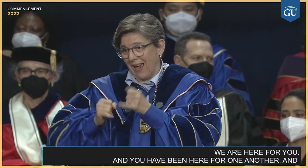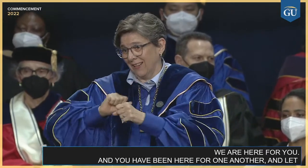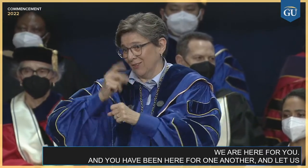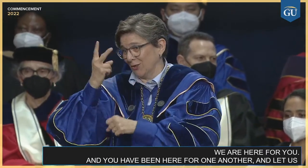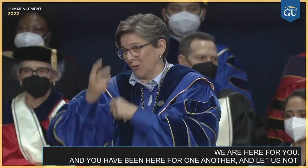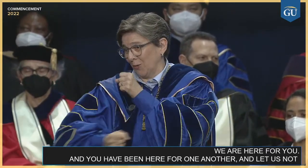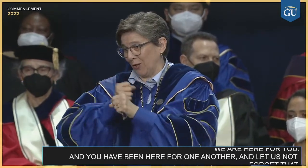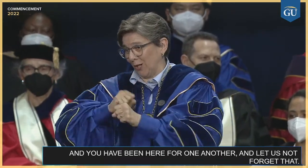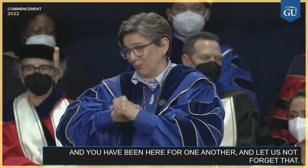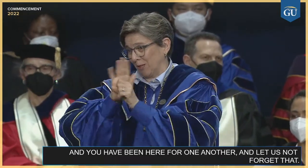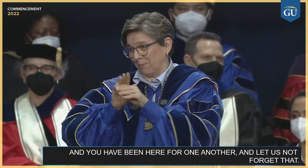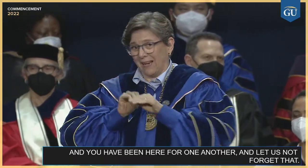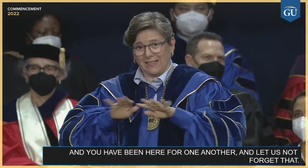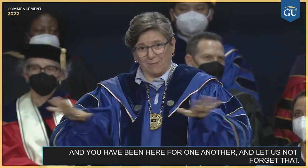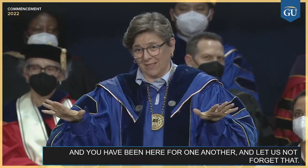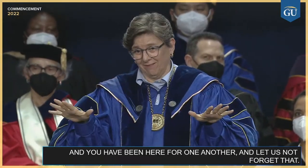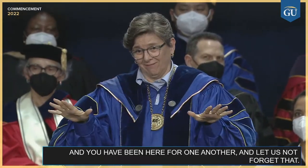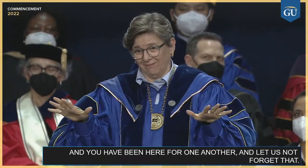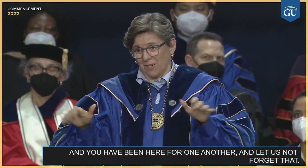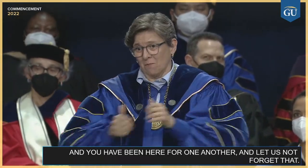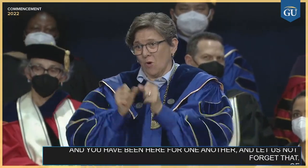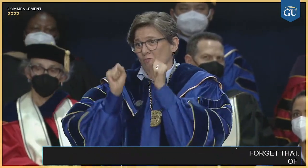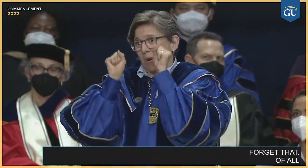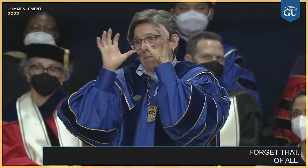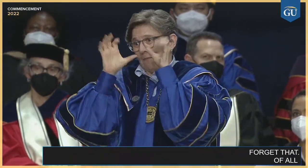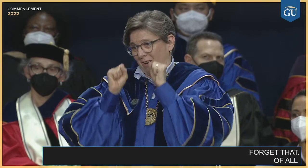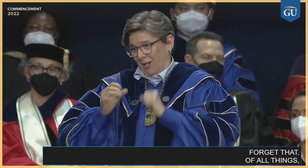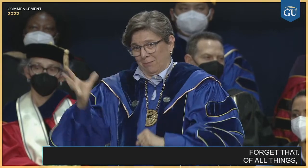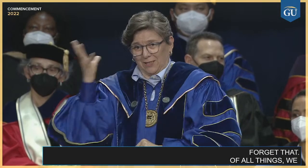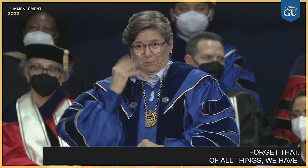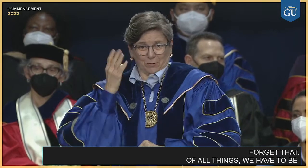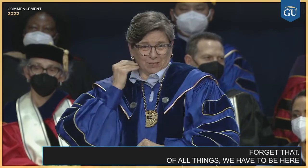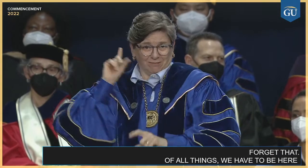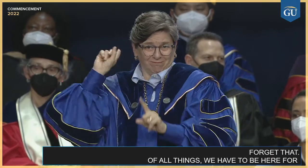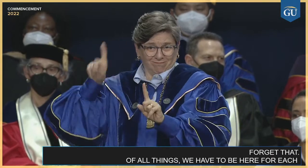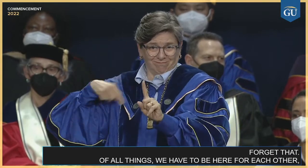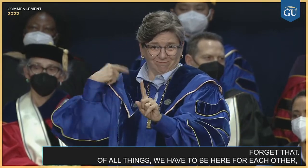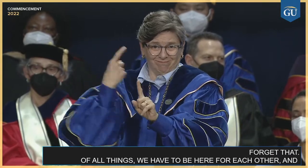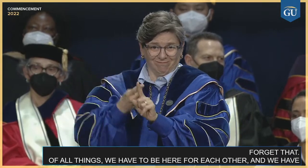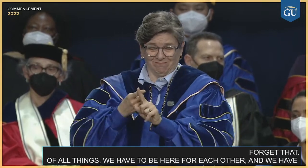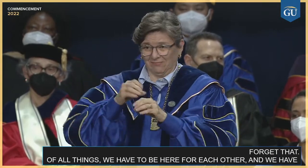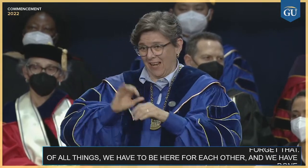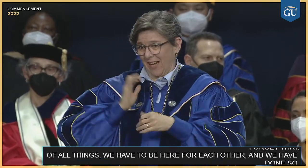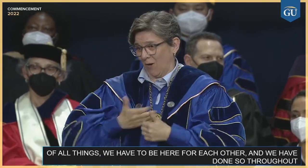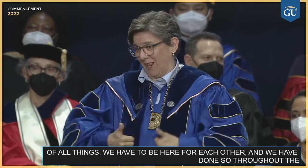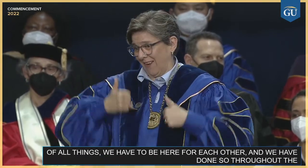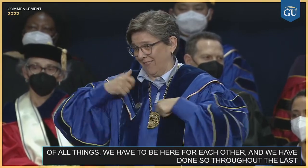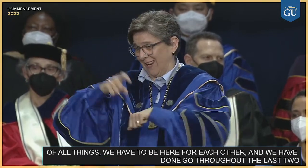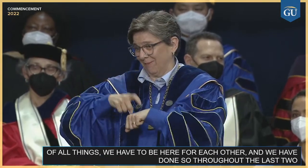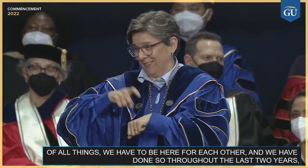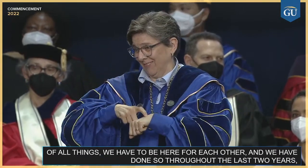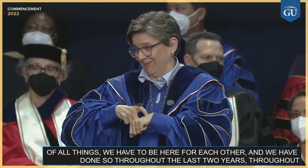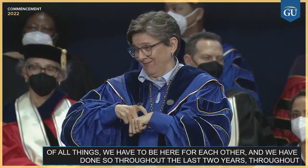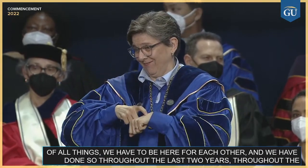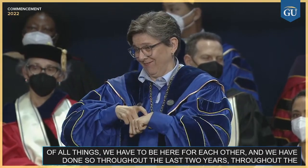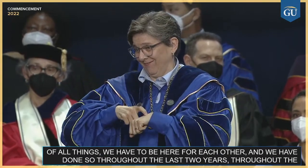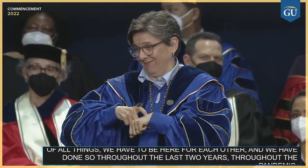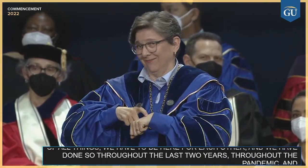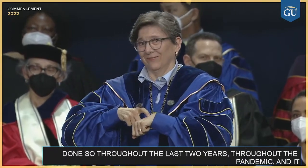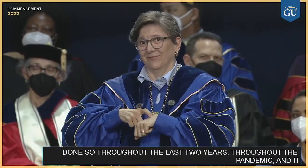each other, and we have done so throughout the last 2 years, throughout the pandemic, and it has been a remarkable experience, one that we will never